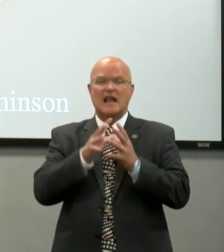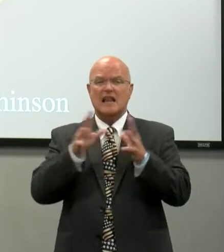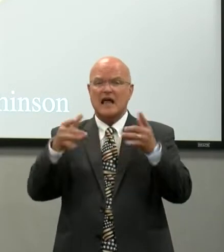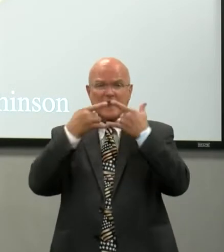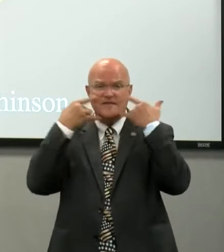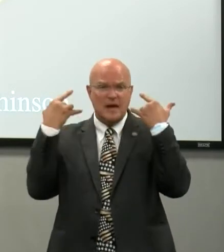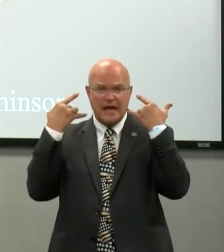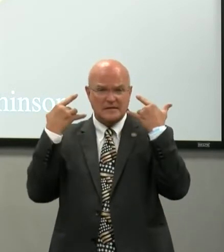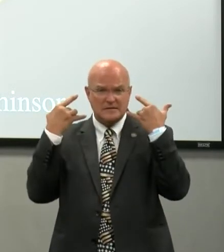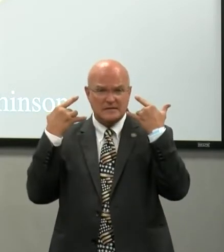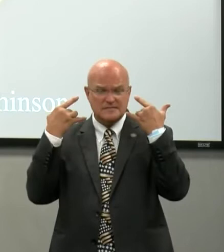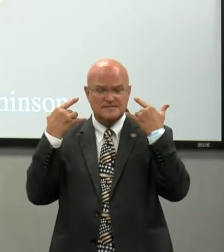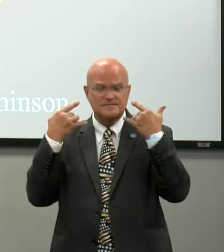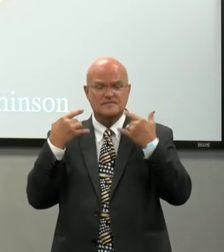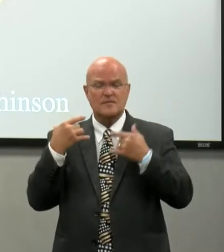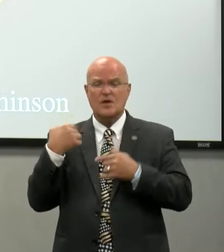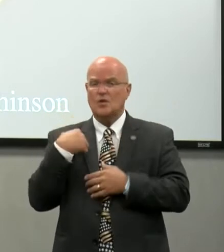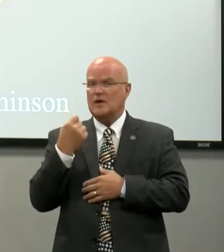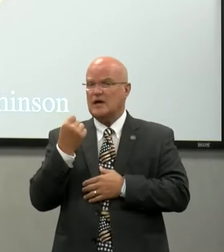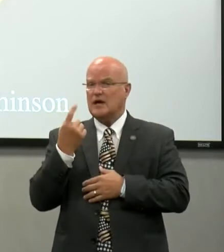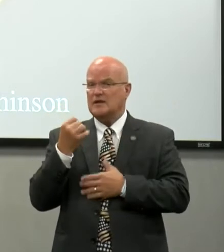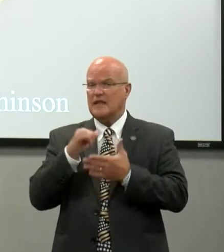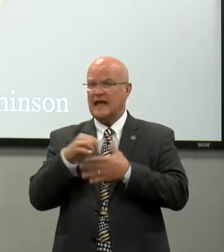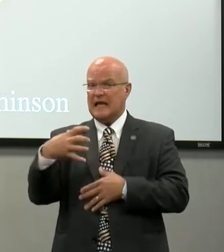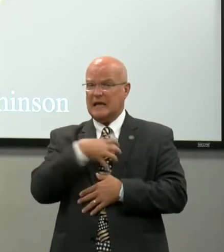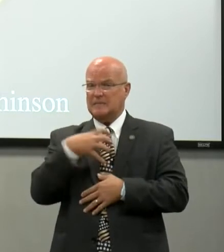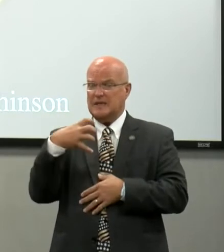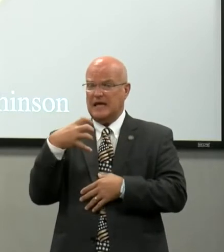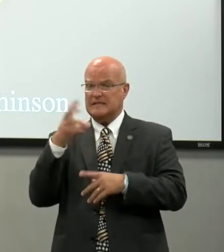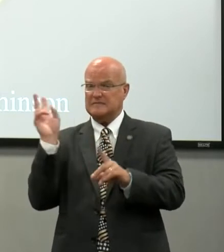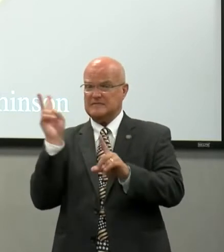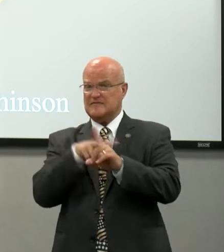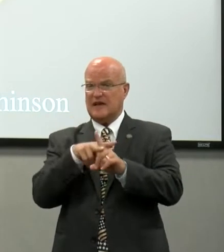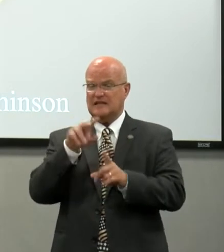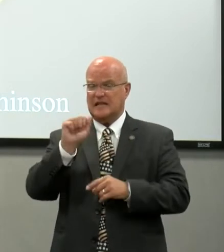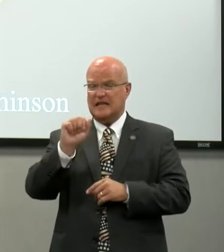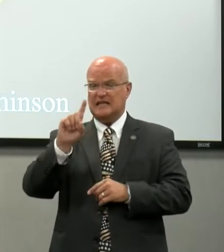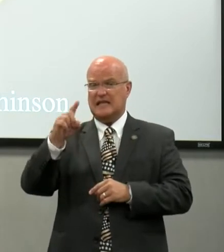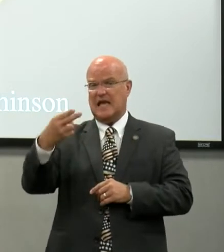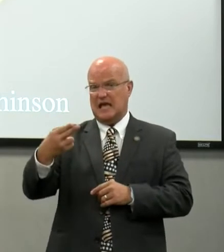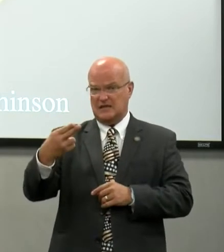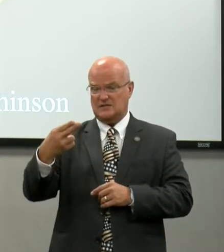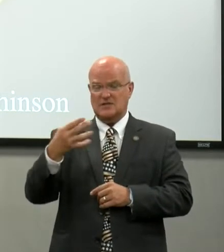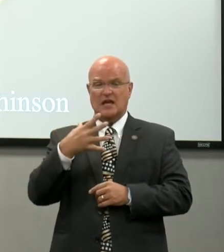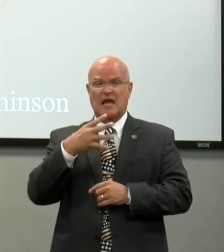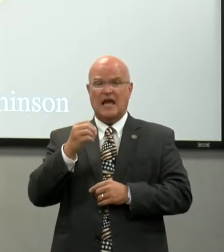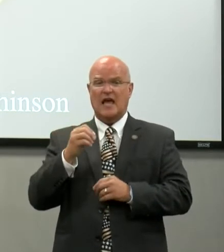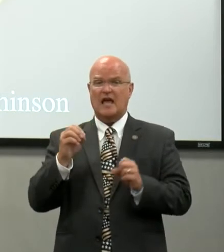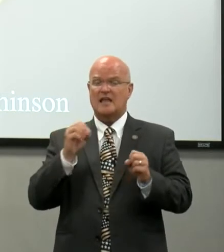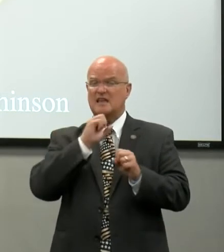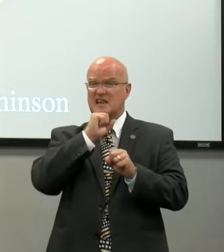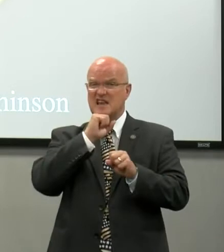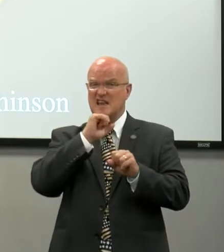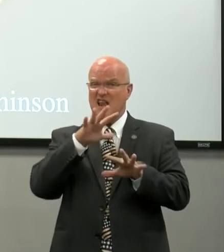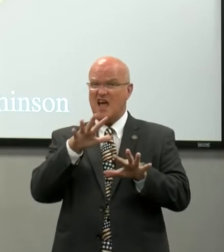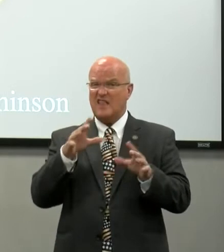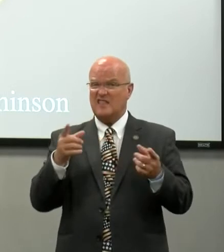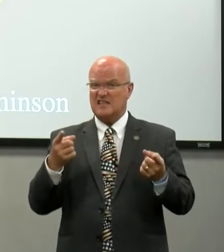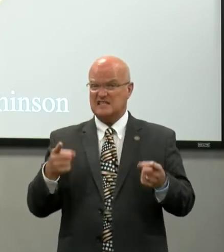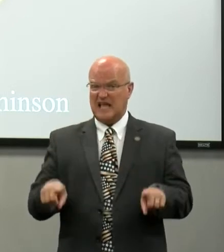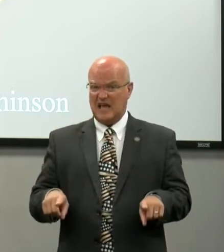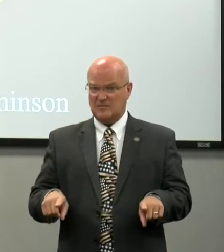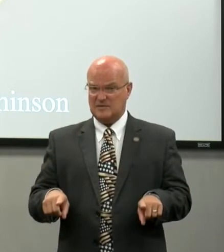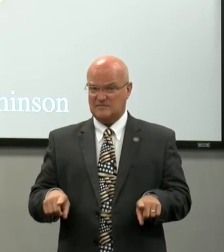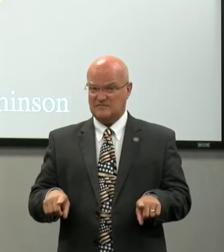of mask wearing. We understand that complaints have been put into ADH, and nothing really seems to happen.